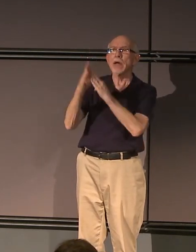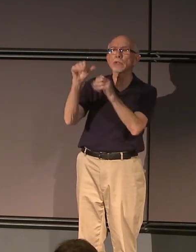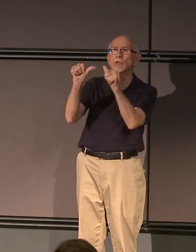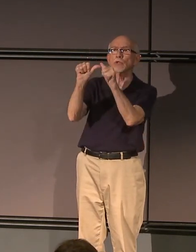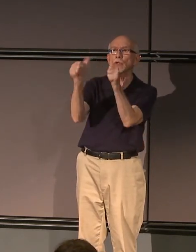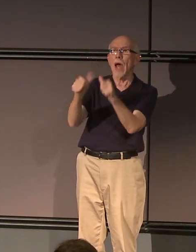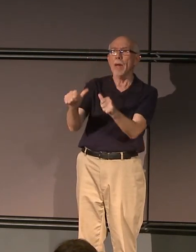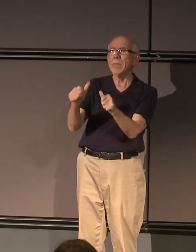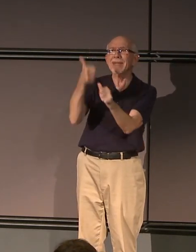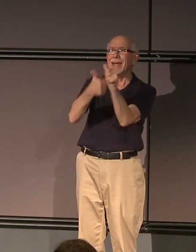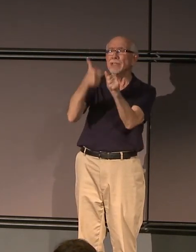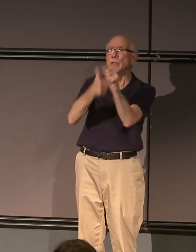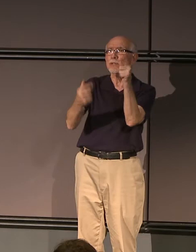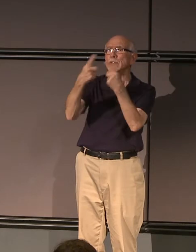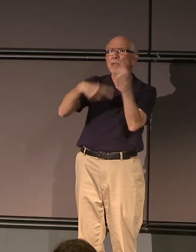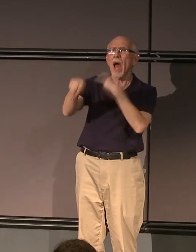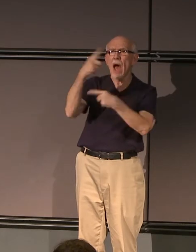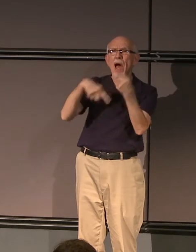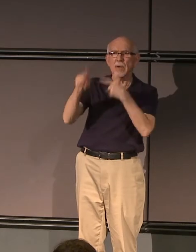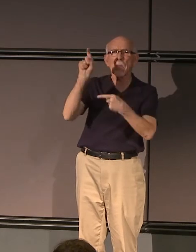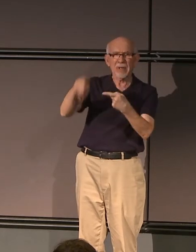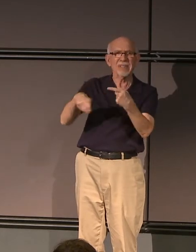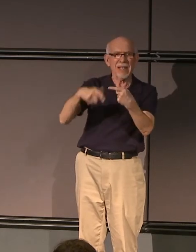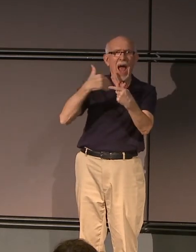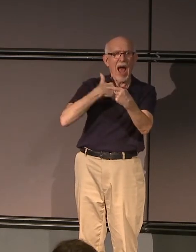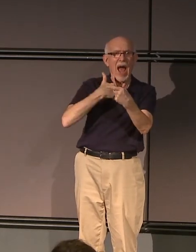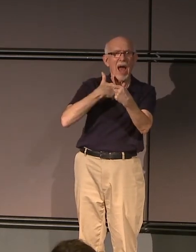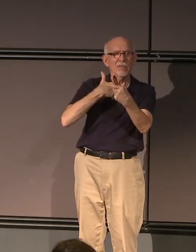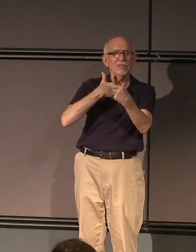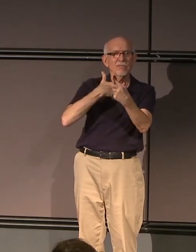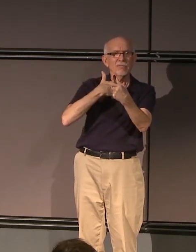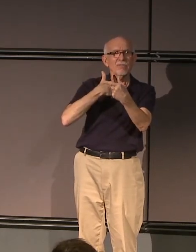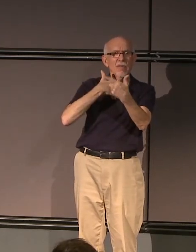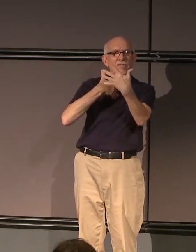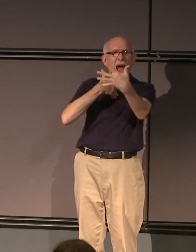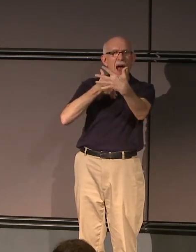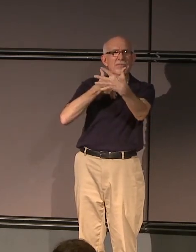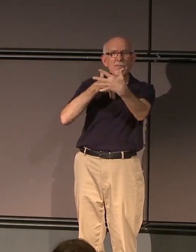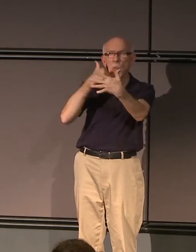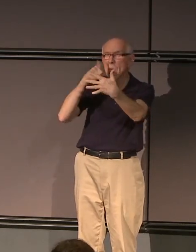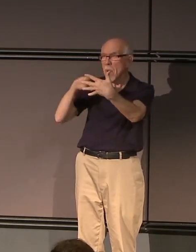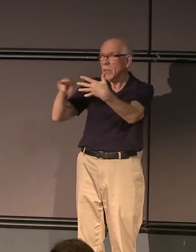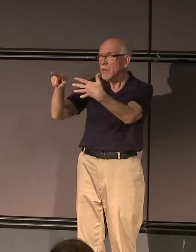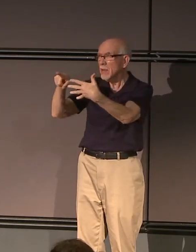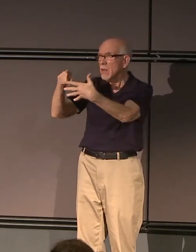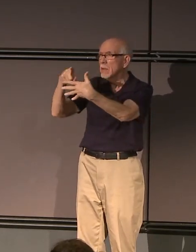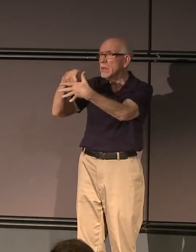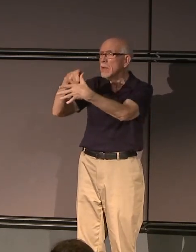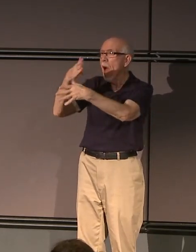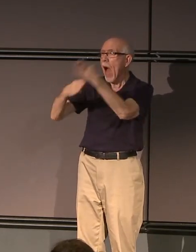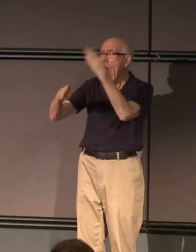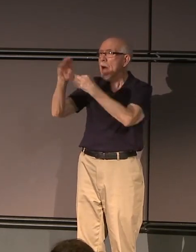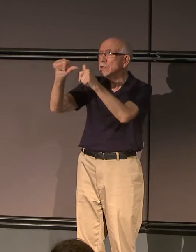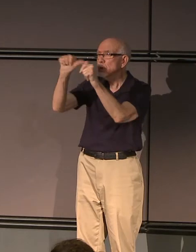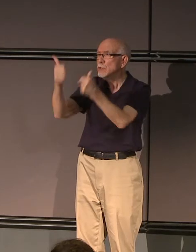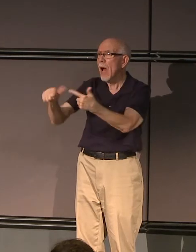You will notice in this poem, and in all of them, that there are 5 particular handshapes.